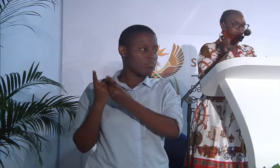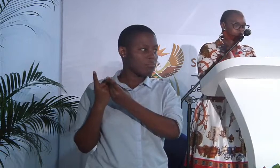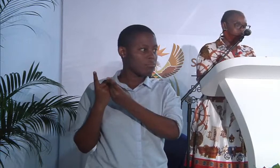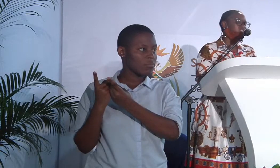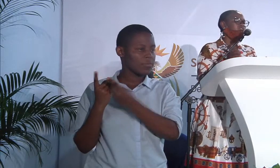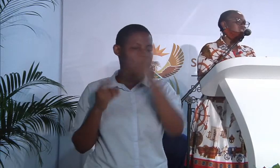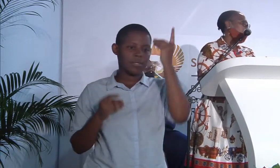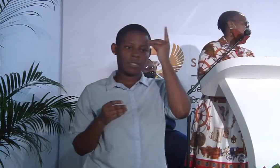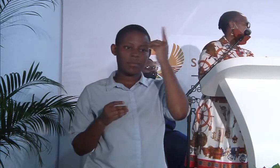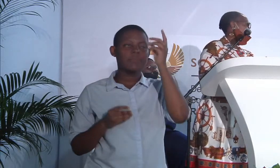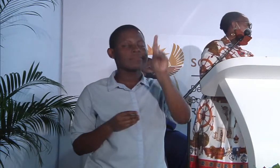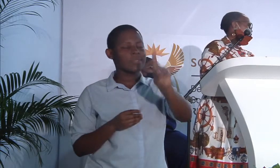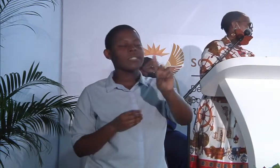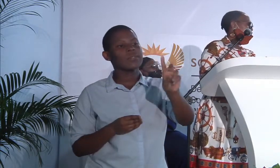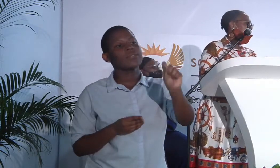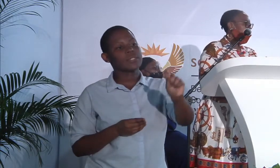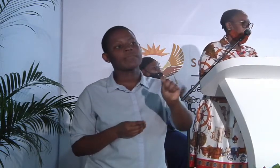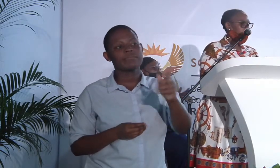Durban University of Technology.